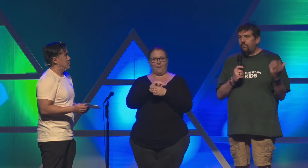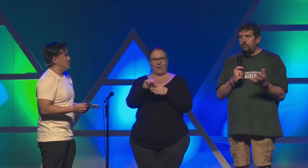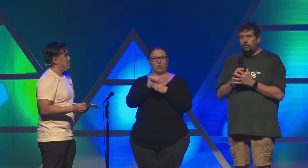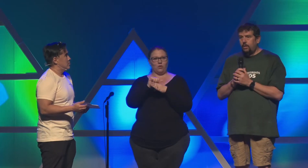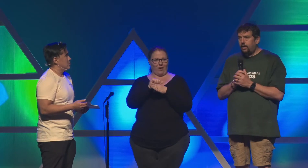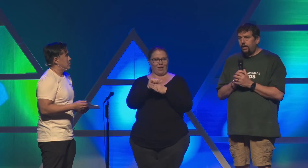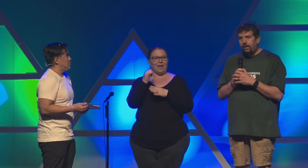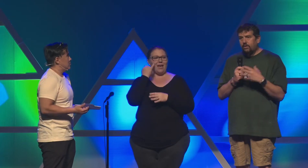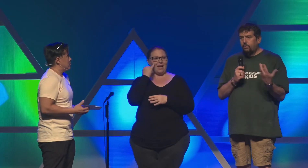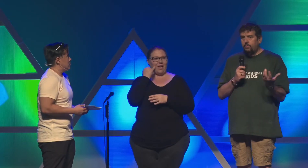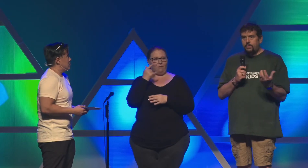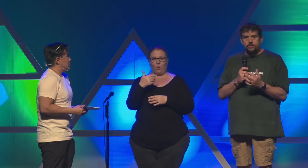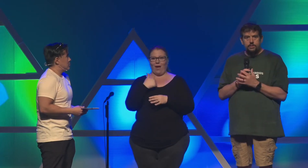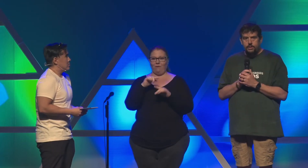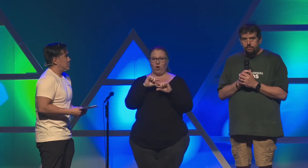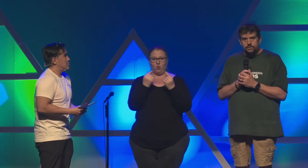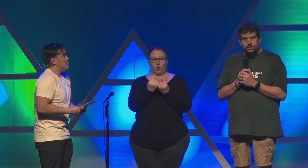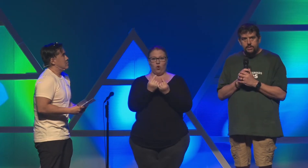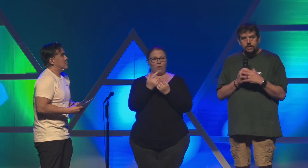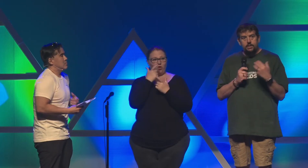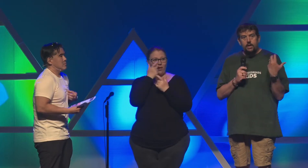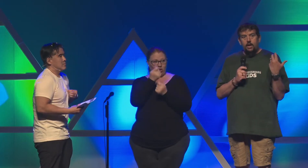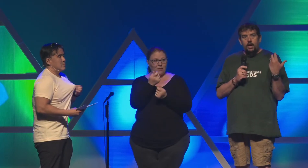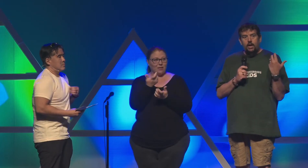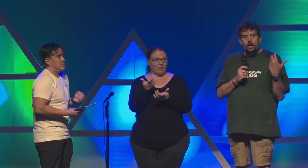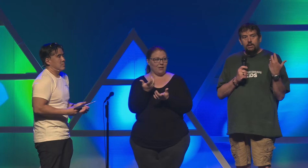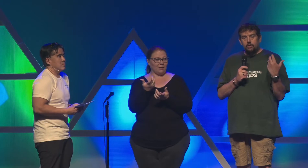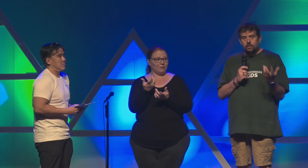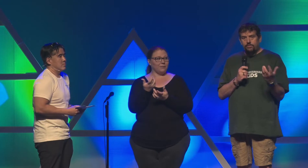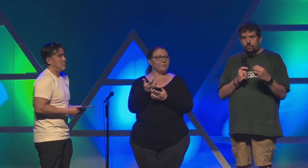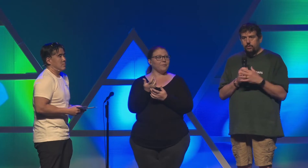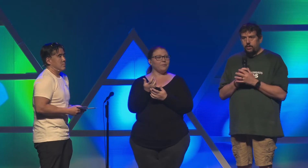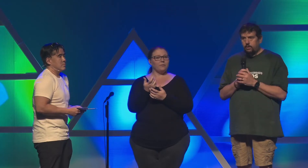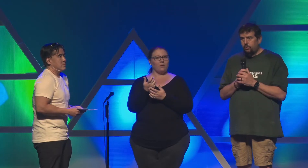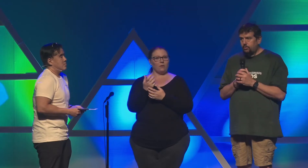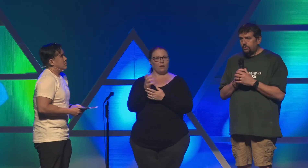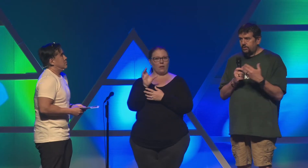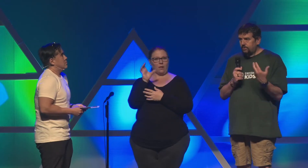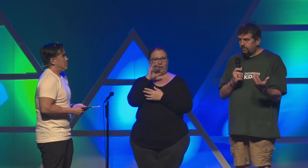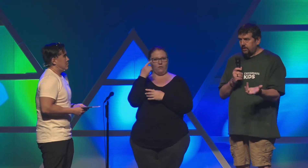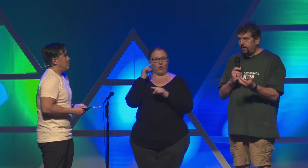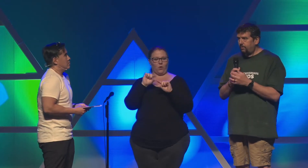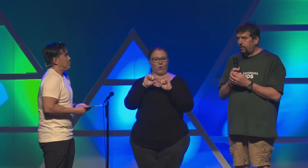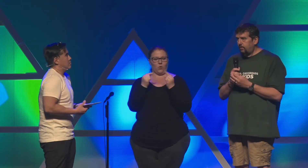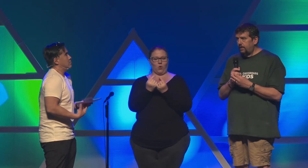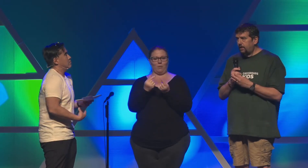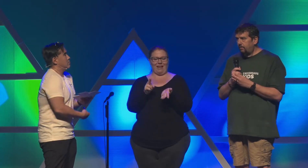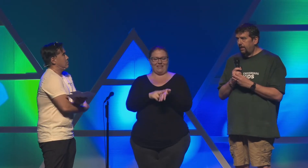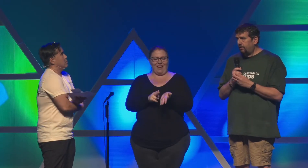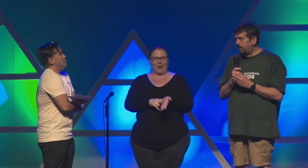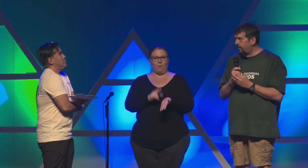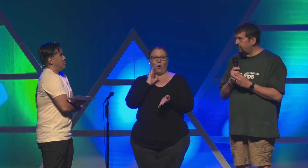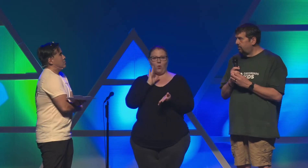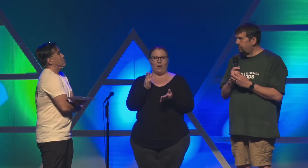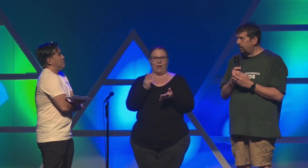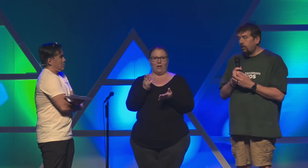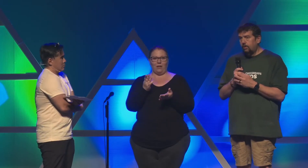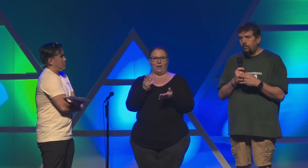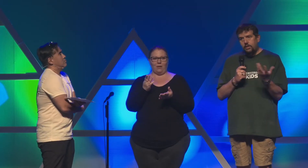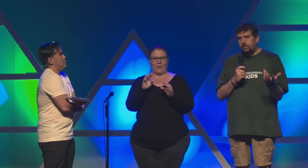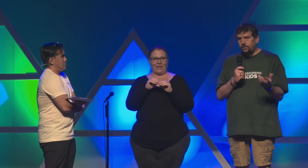If you have a group that you're interested in, look for the groups sign up that'll be coming out here